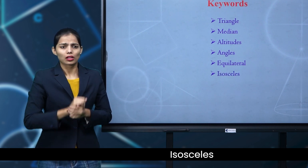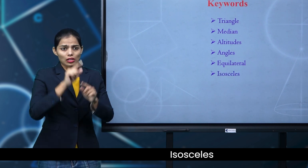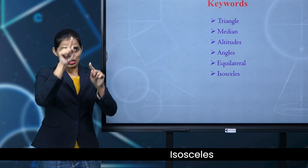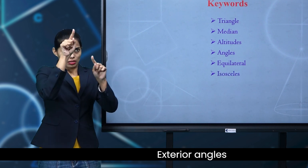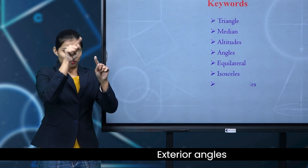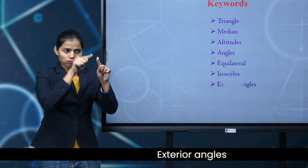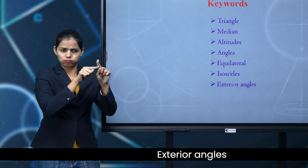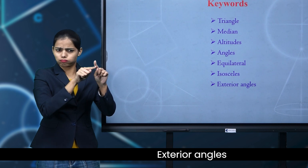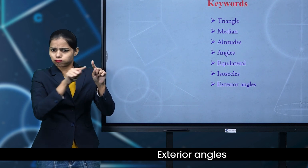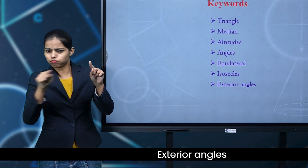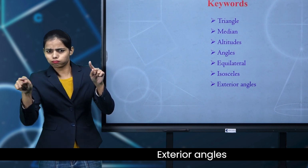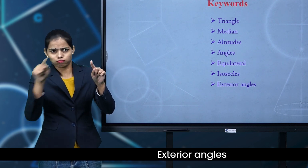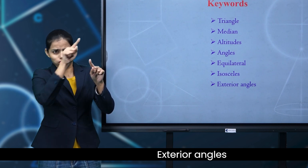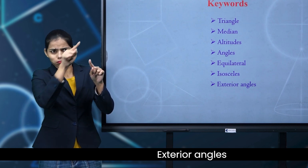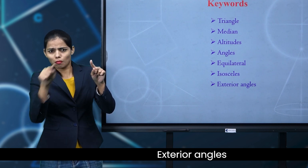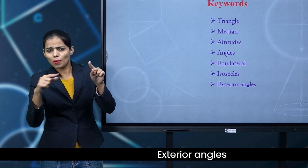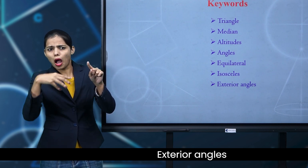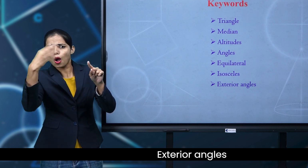exterior angles,